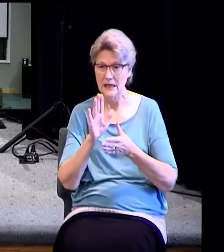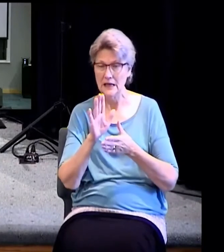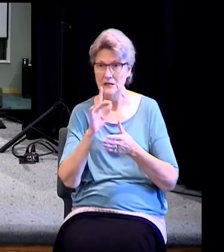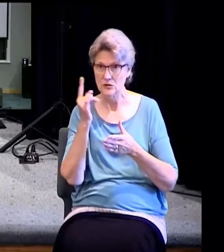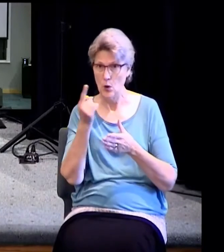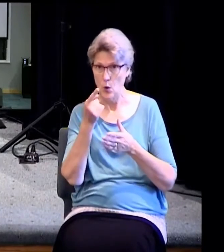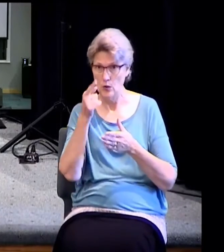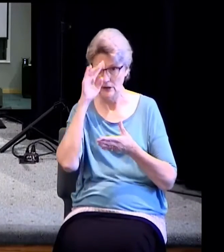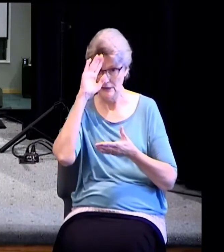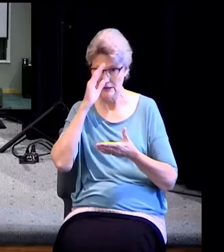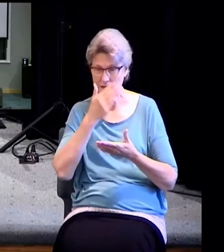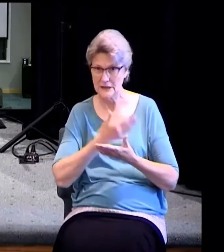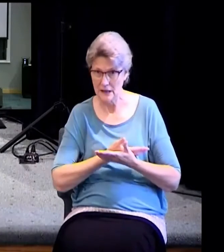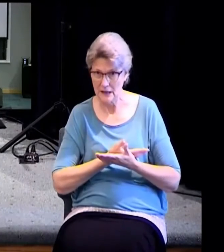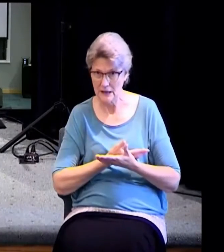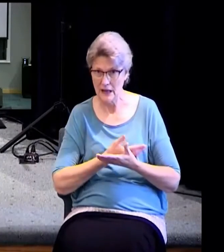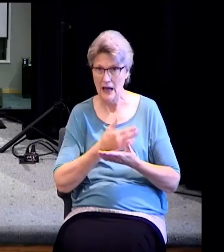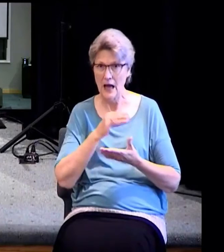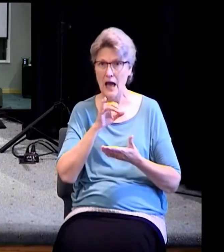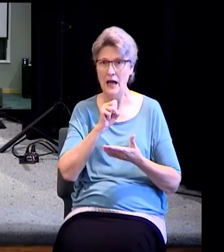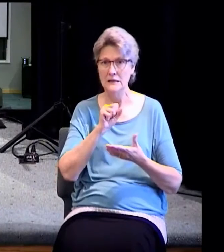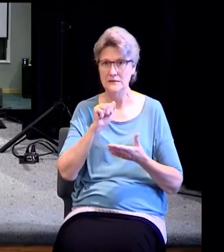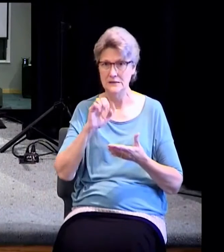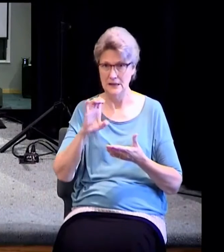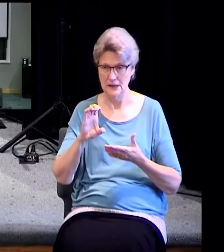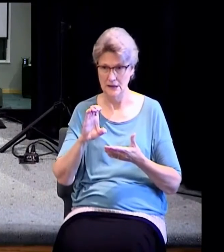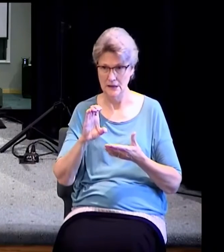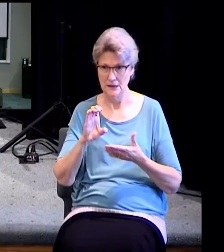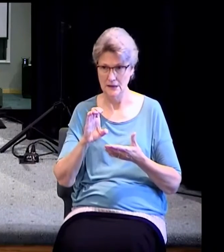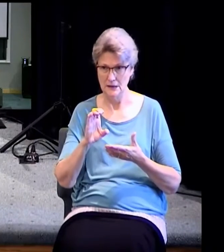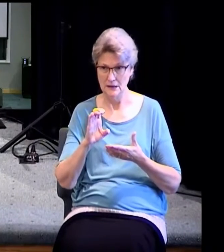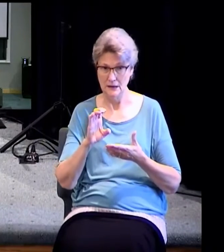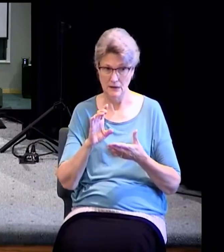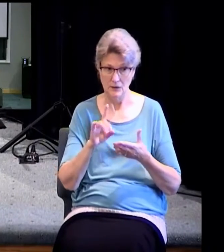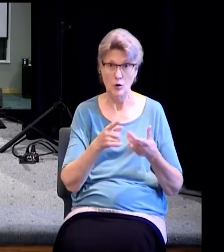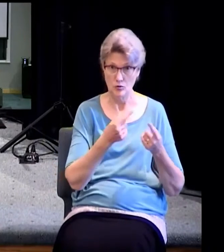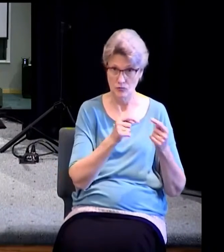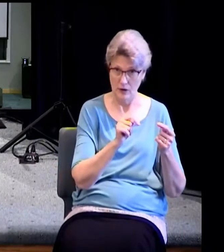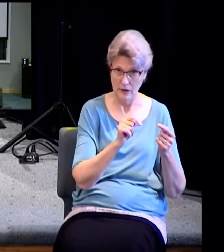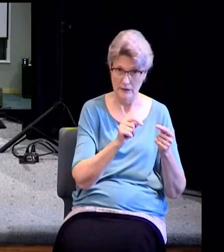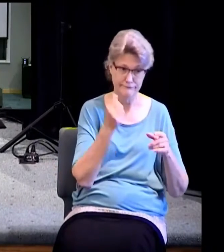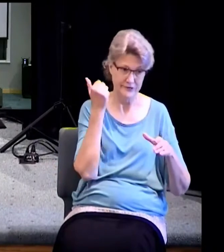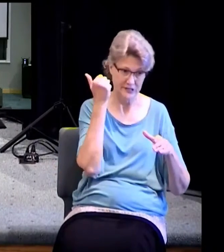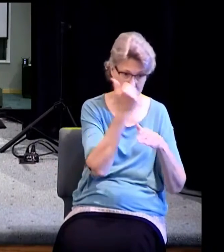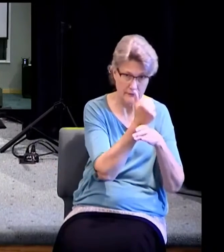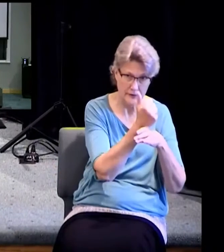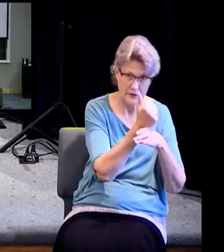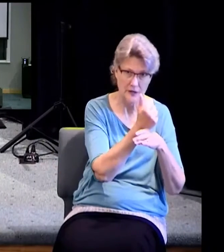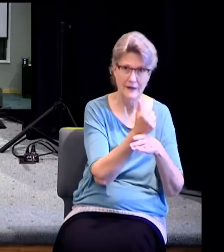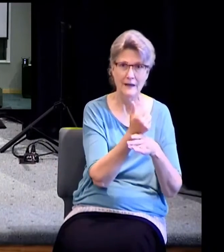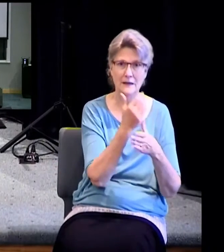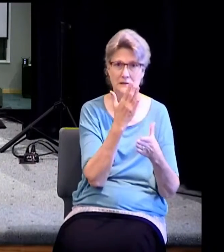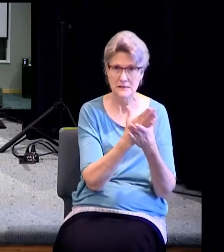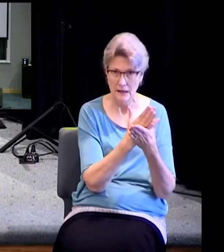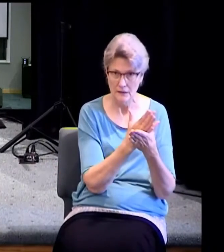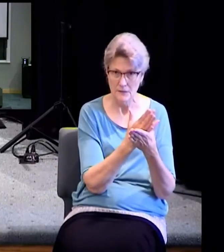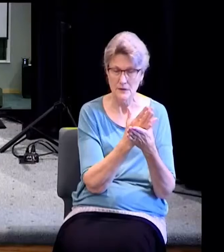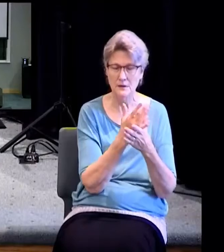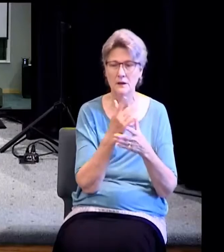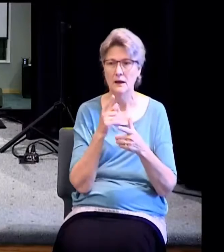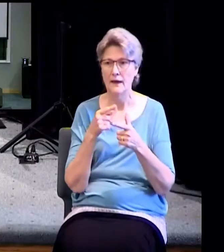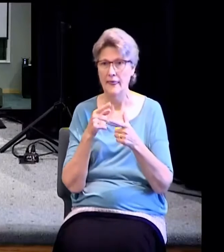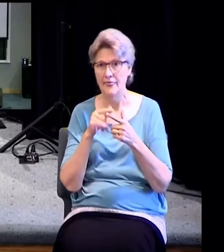of years later, the temple was constructed there on Moriah. It was also right